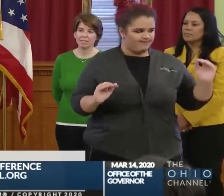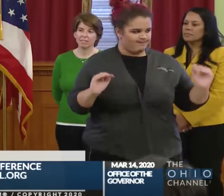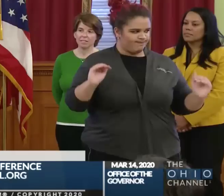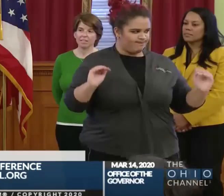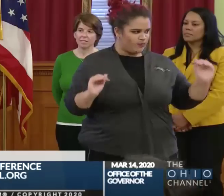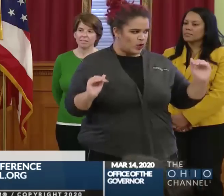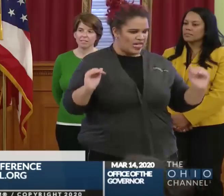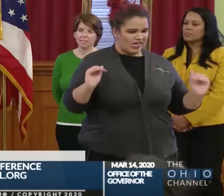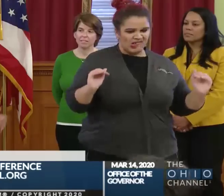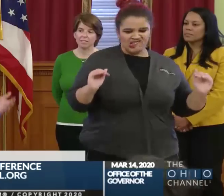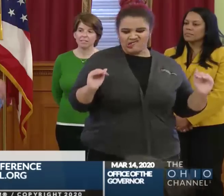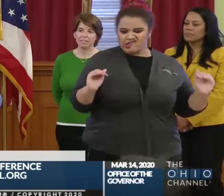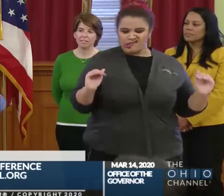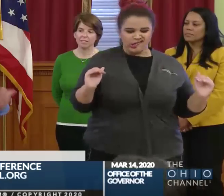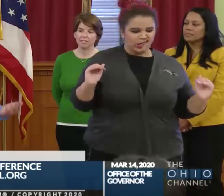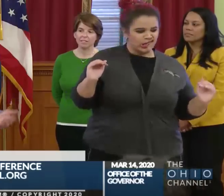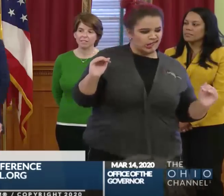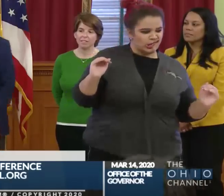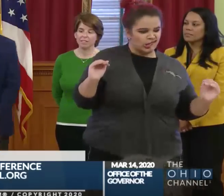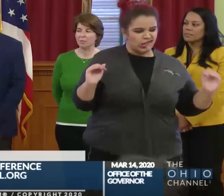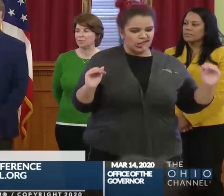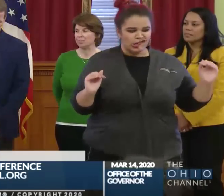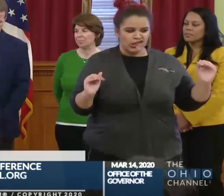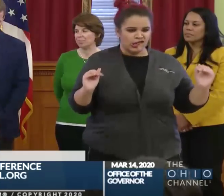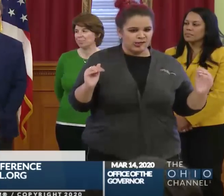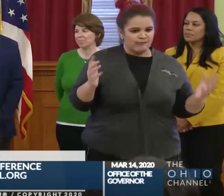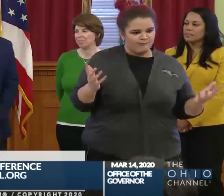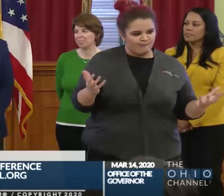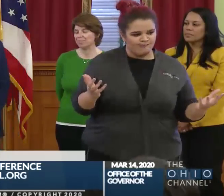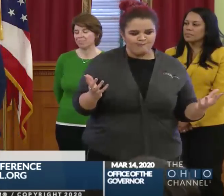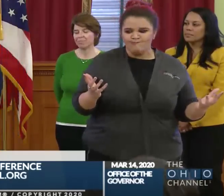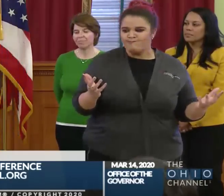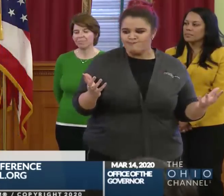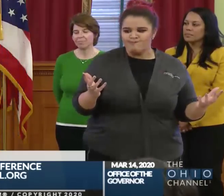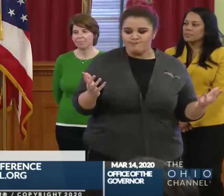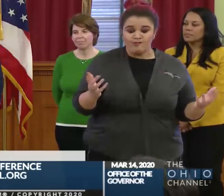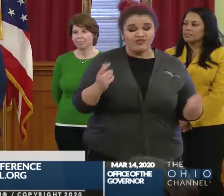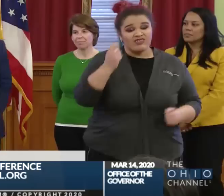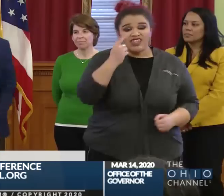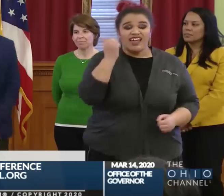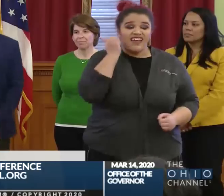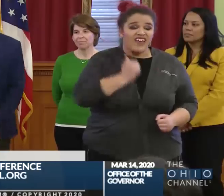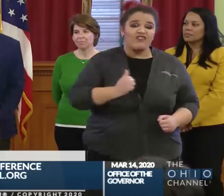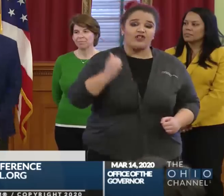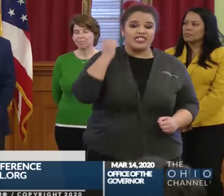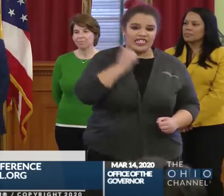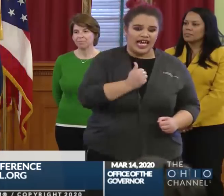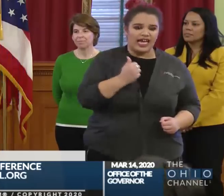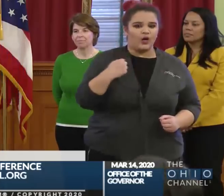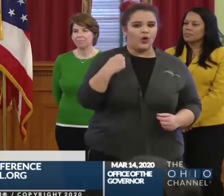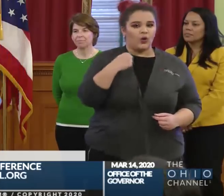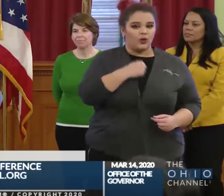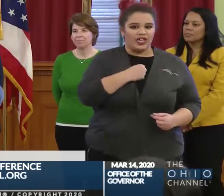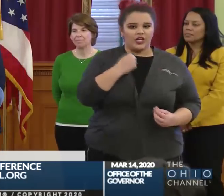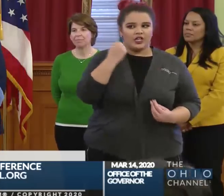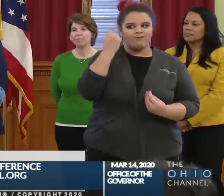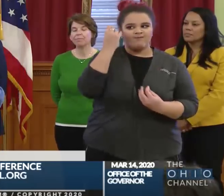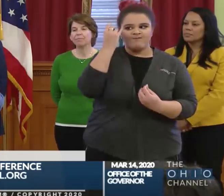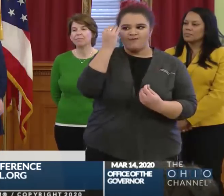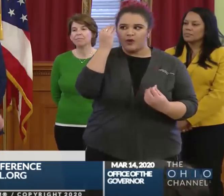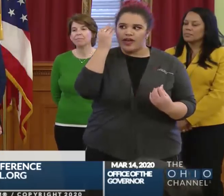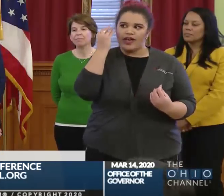this. You know, as I started to say, I mean, you know, we look every day, you know, we're looking at how we can better